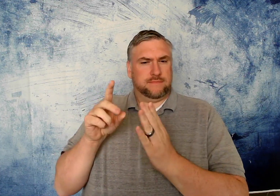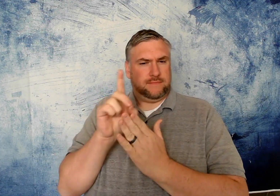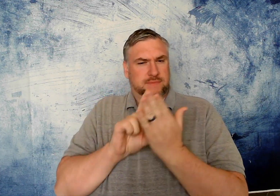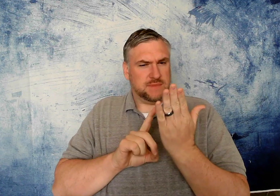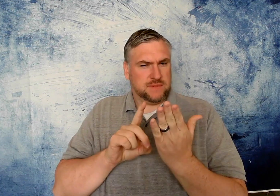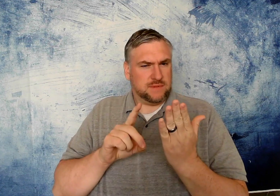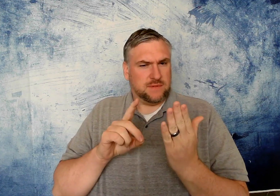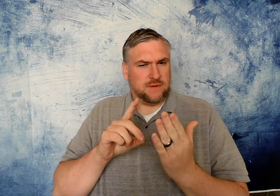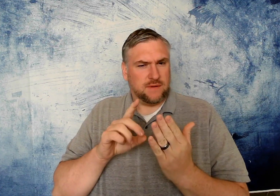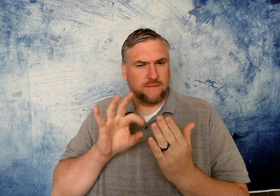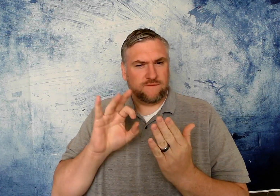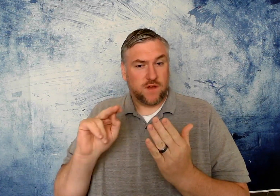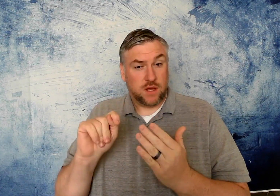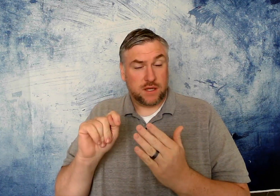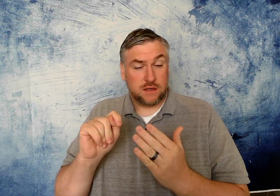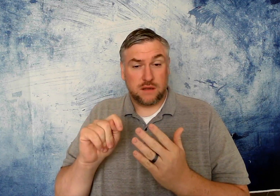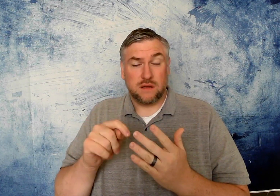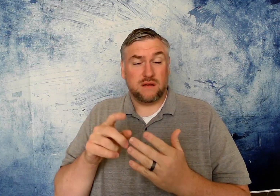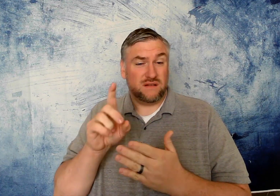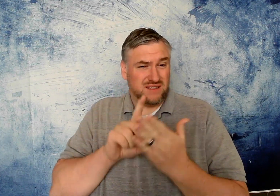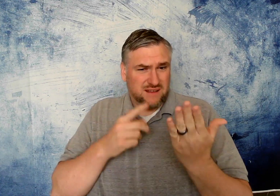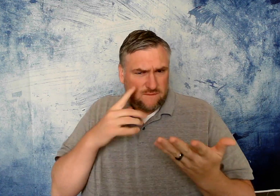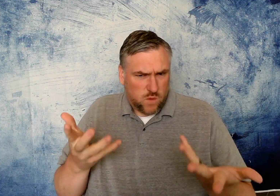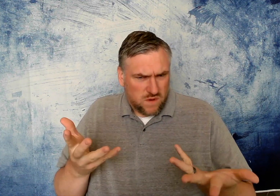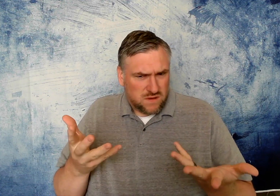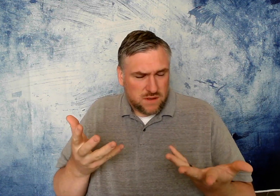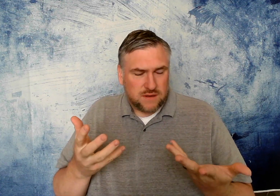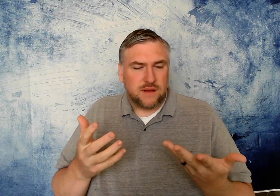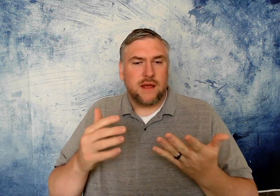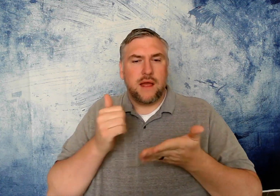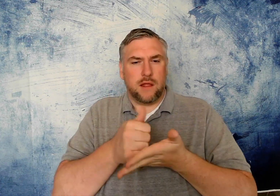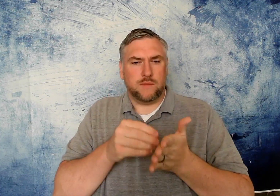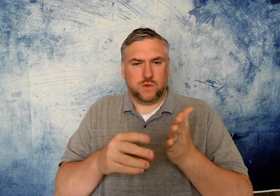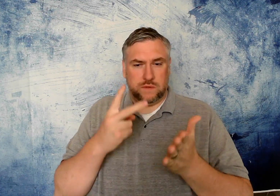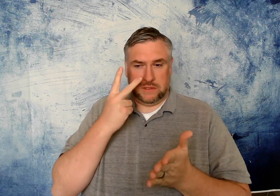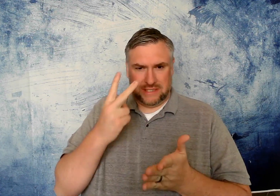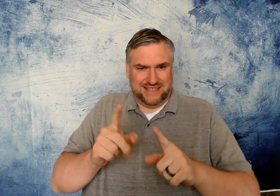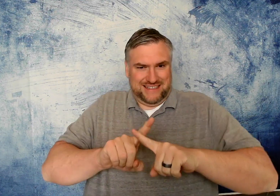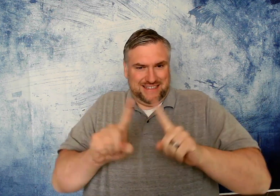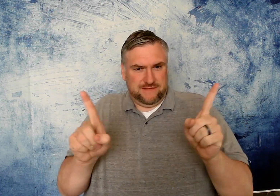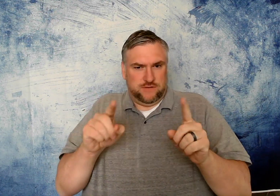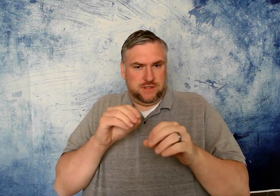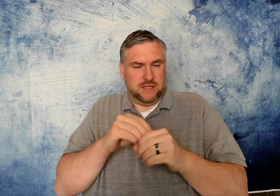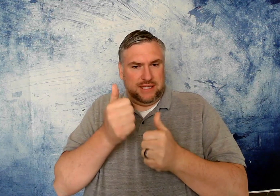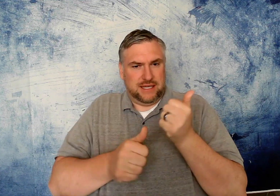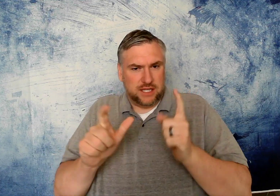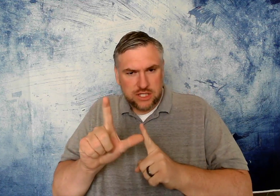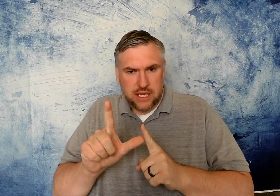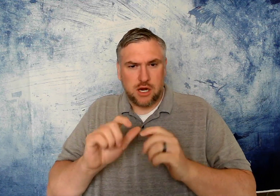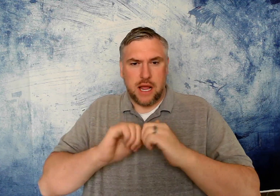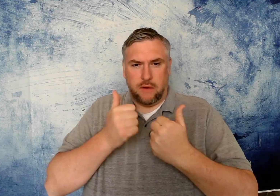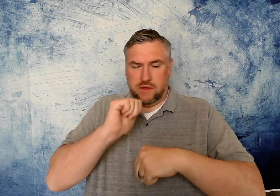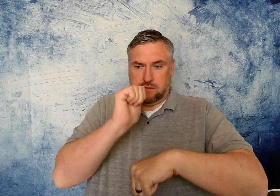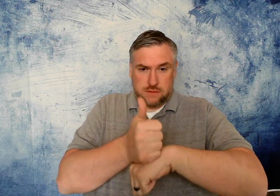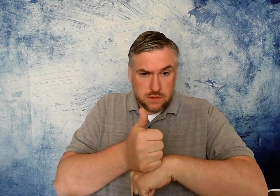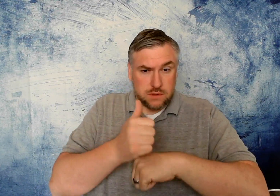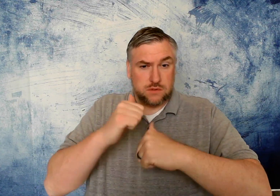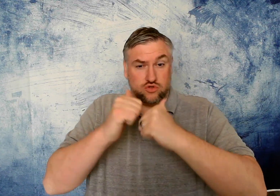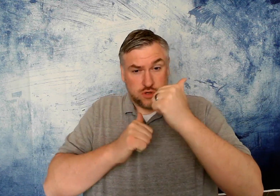in kind of a specially designed font. And what's it for? It helps students be able to see the difference in each letter, how